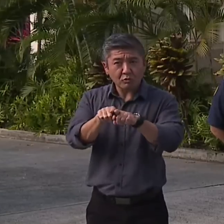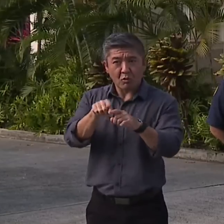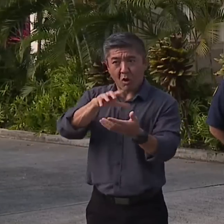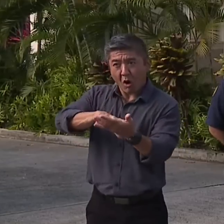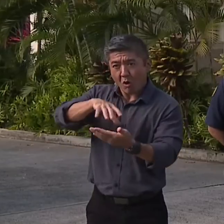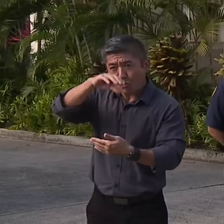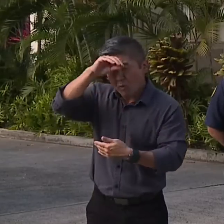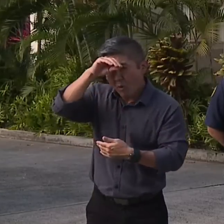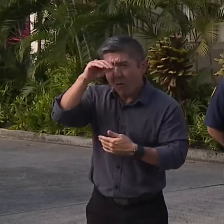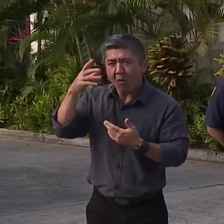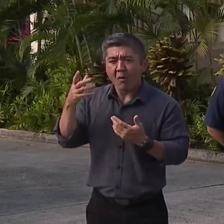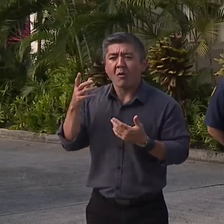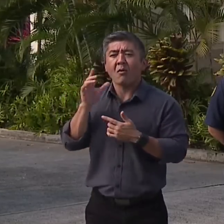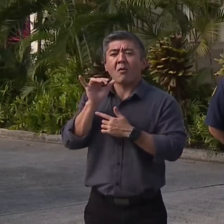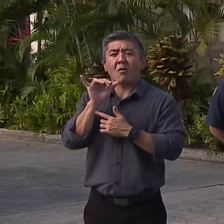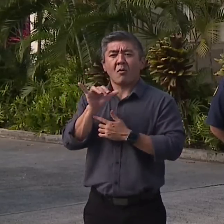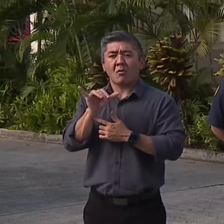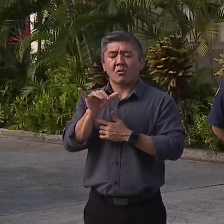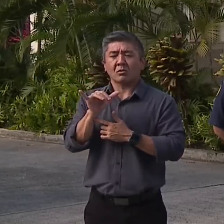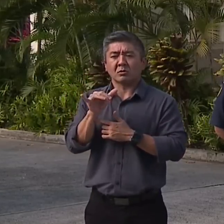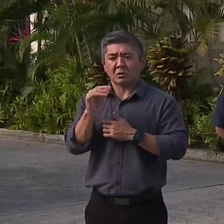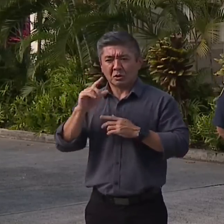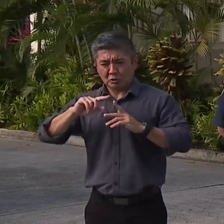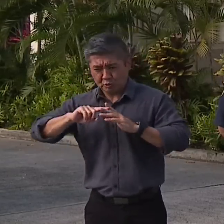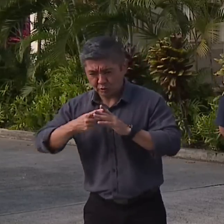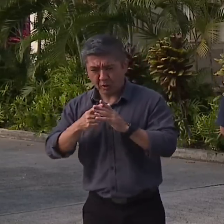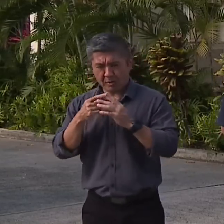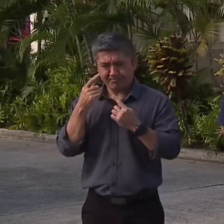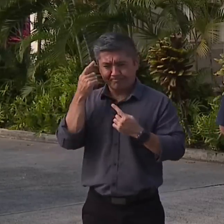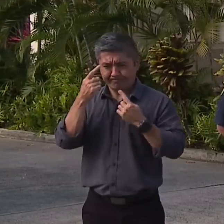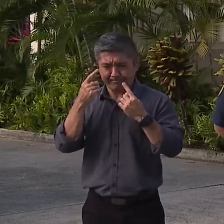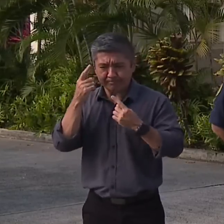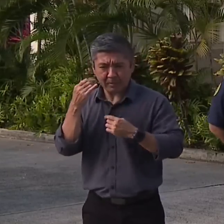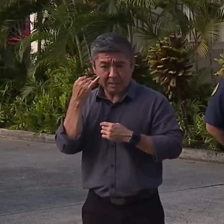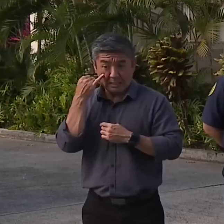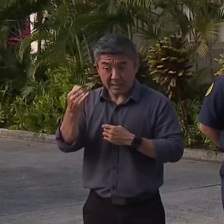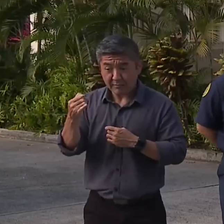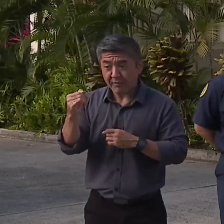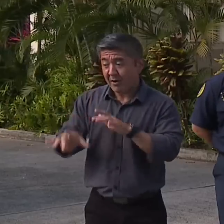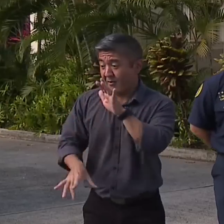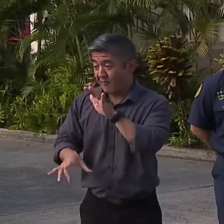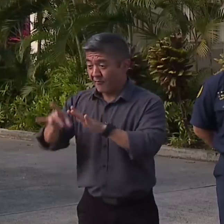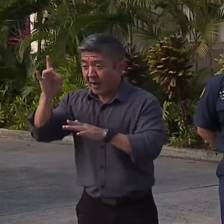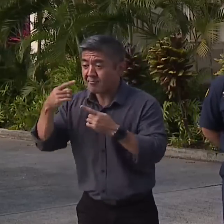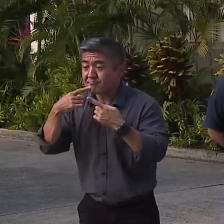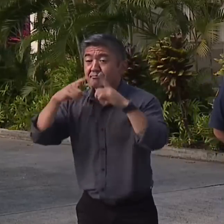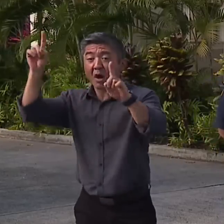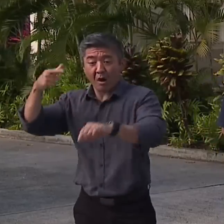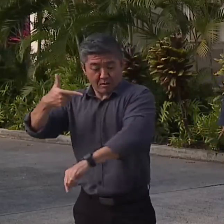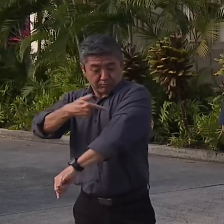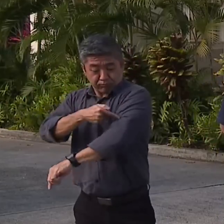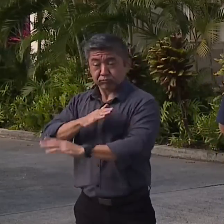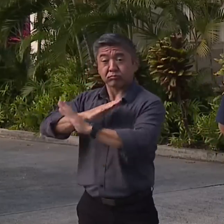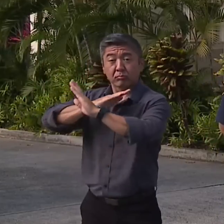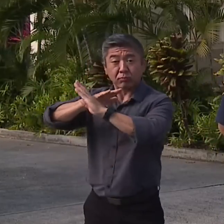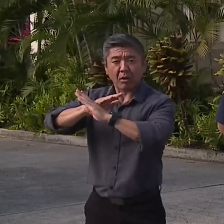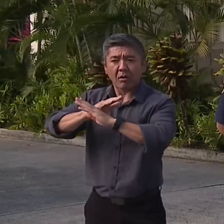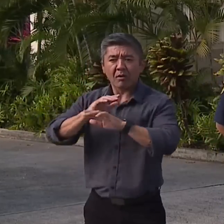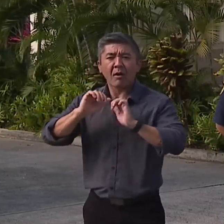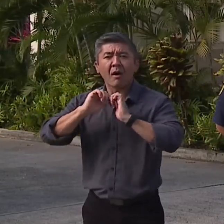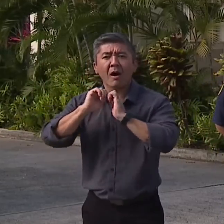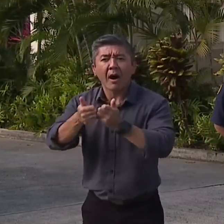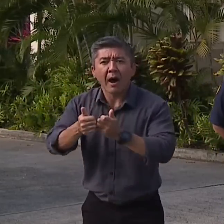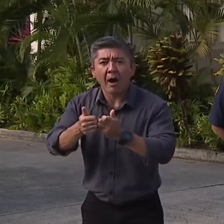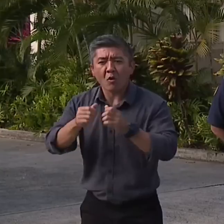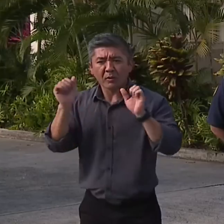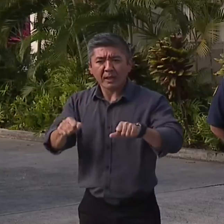to think about when there's a vaccine, how we get people vaccinated in a significant number so that we can open